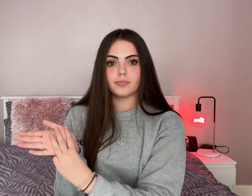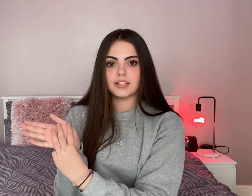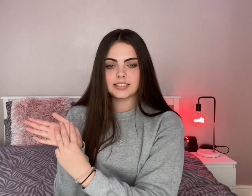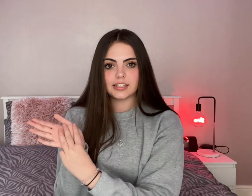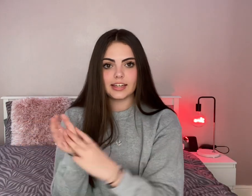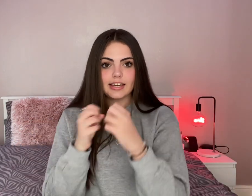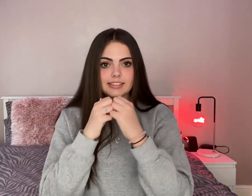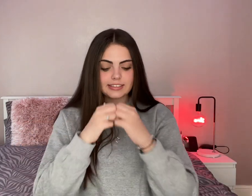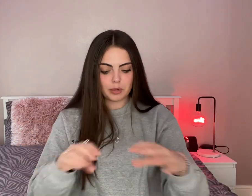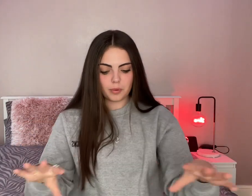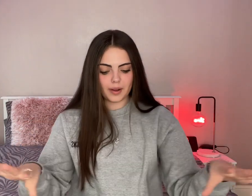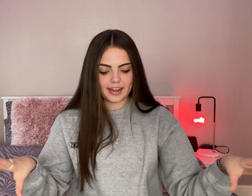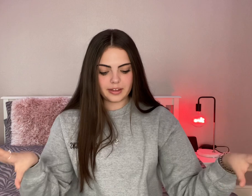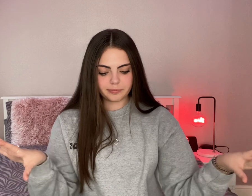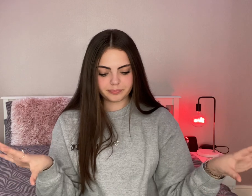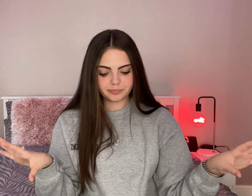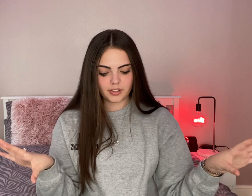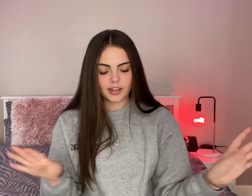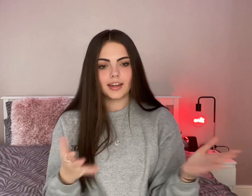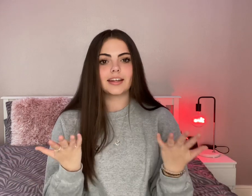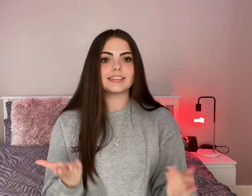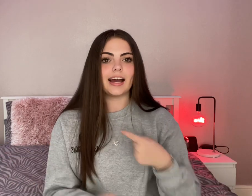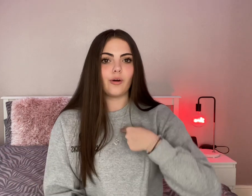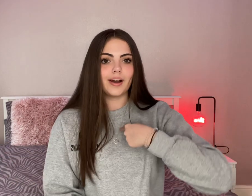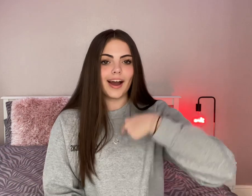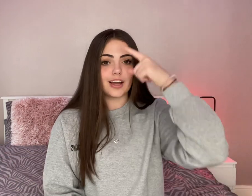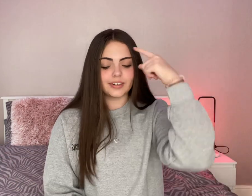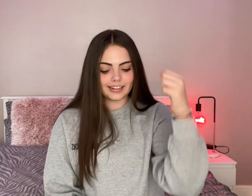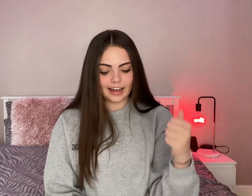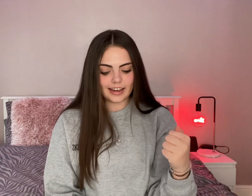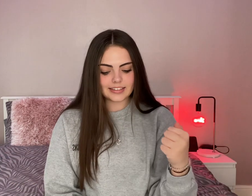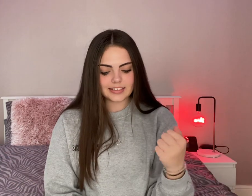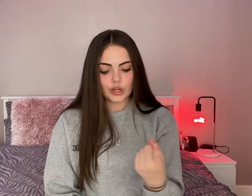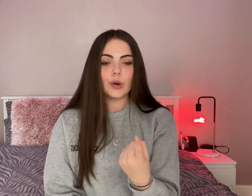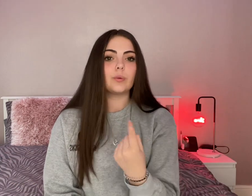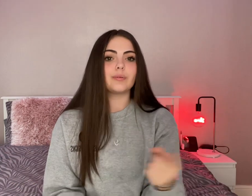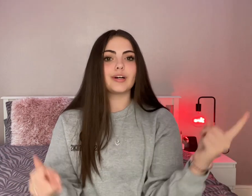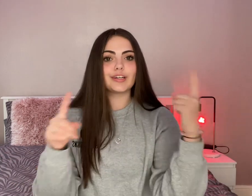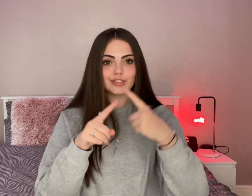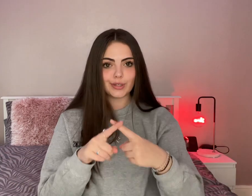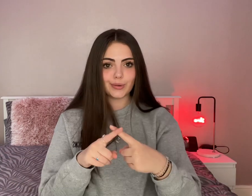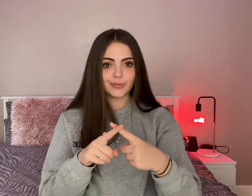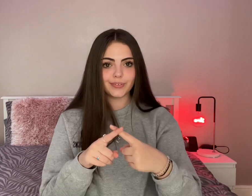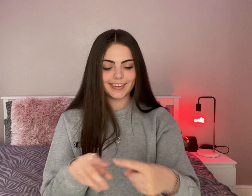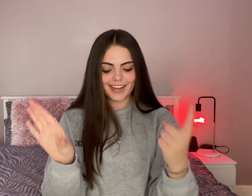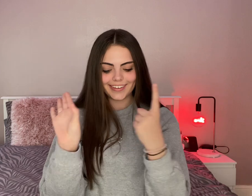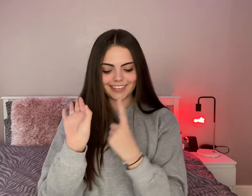moment slip away. Because now I realize we were too